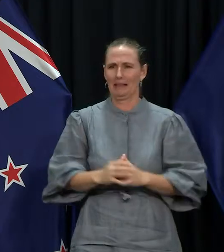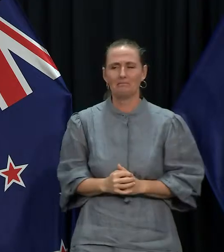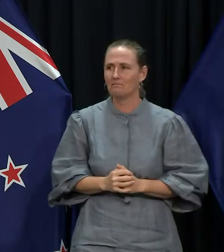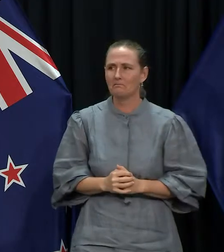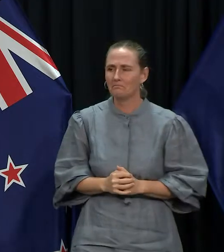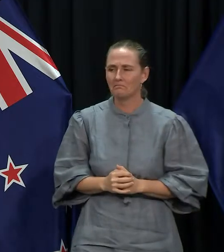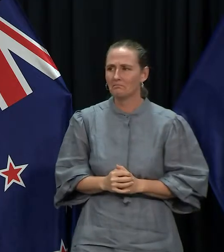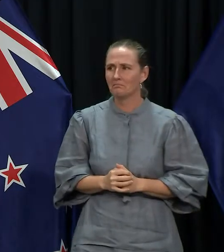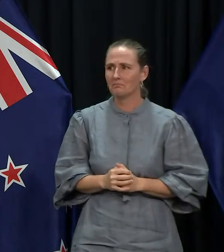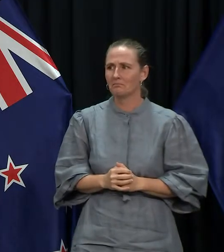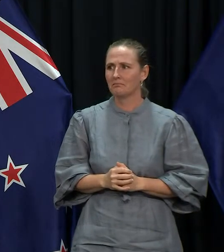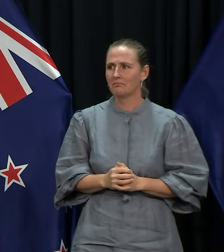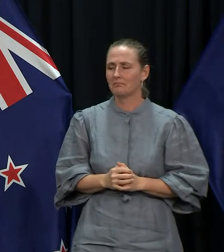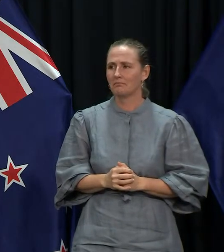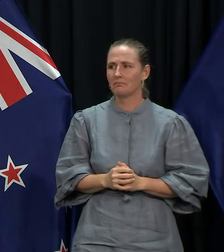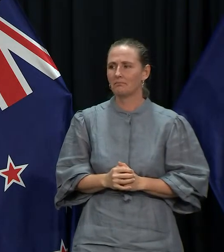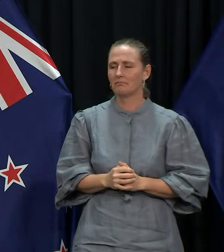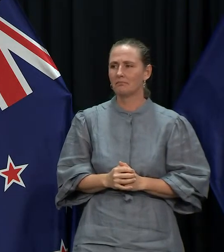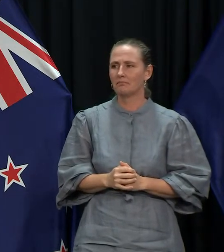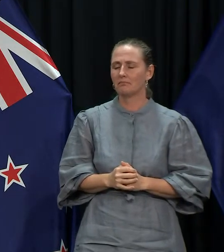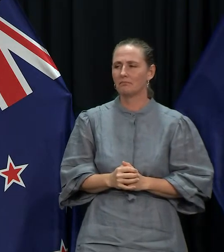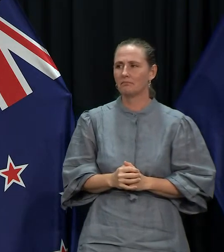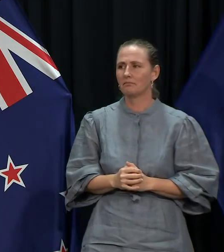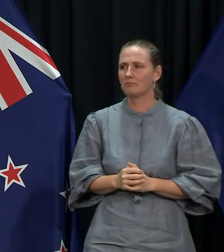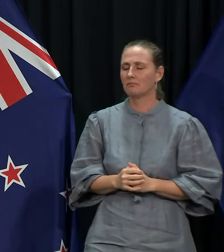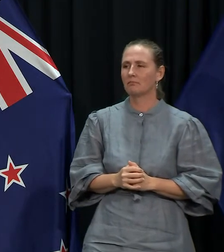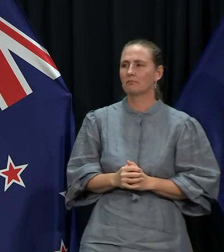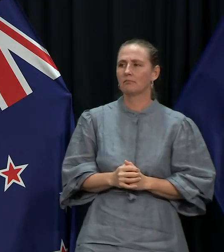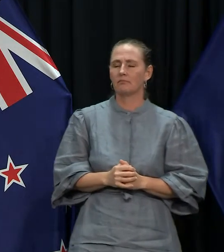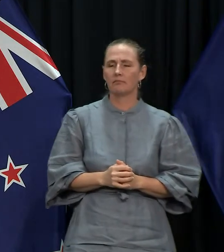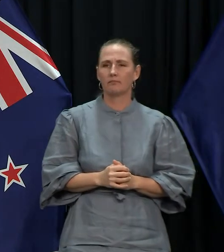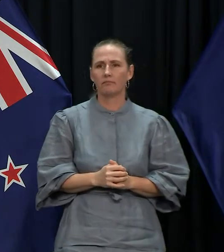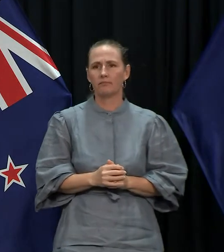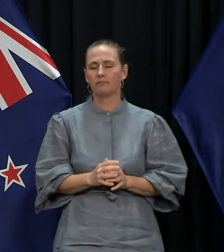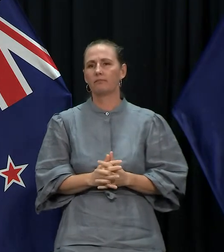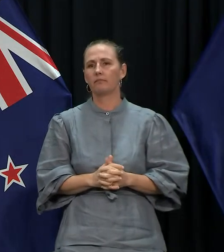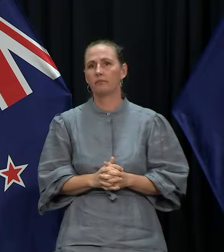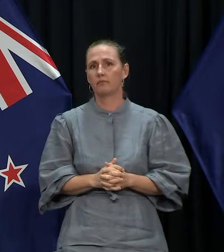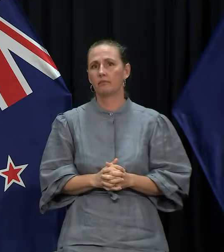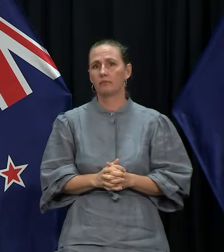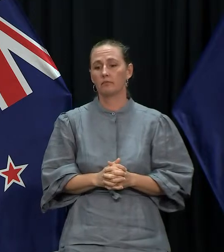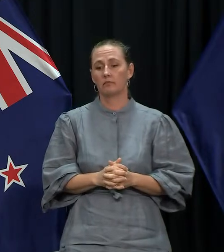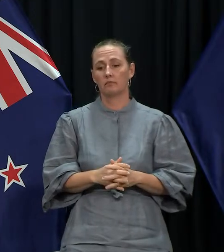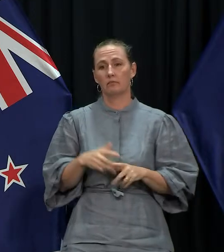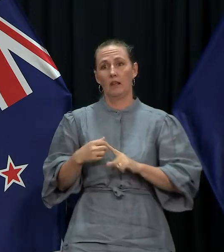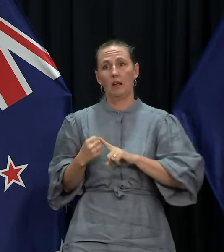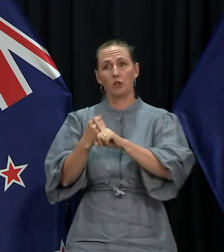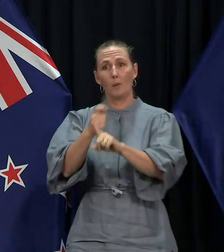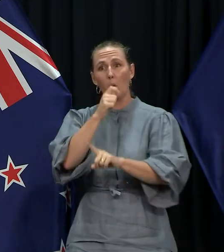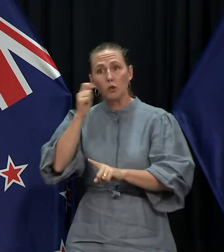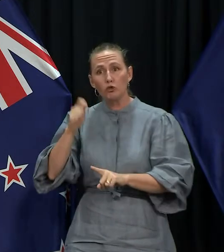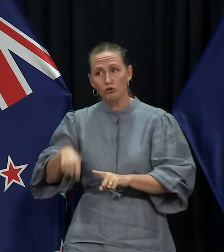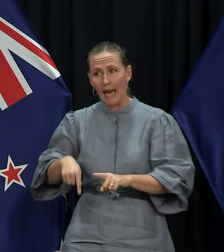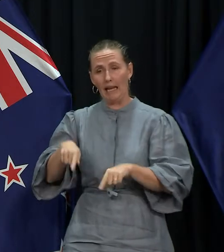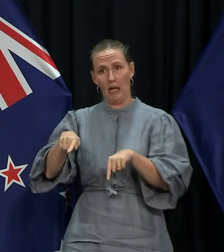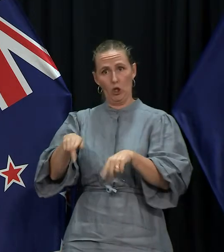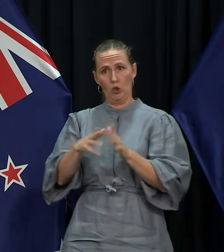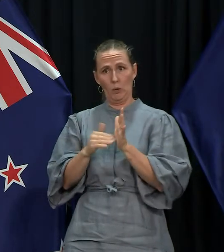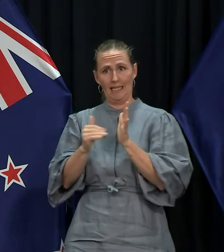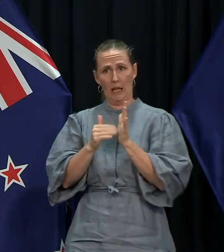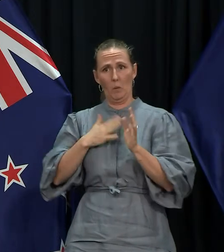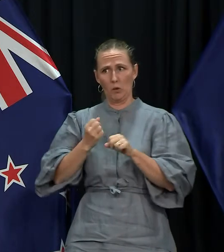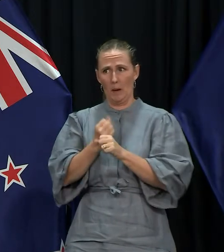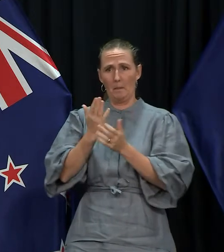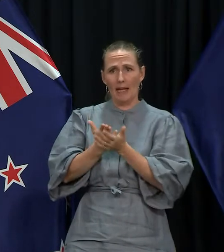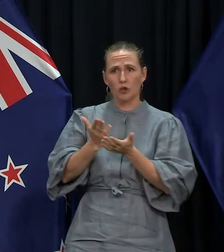mean, as I said, we want to make sure that the contribution we're making is meaningful and impactful, and that means actually using often people who